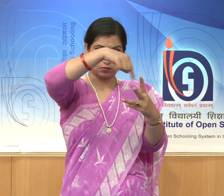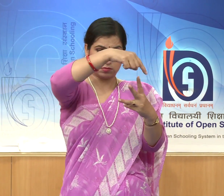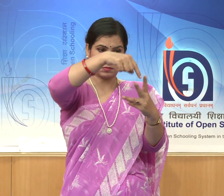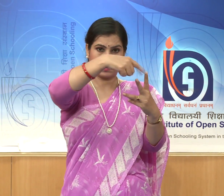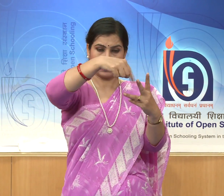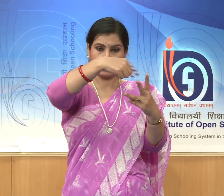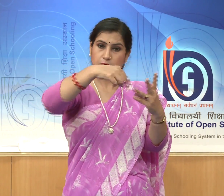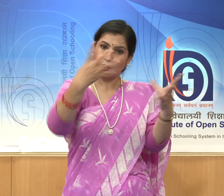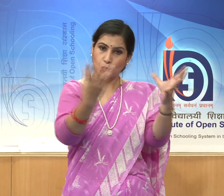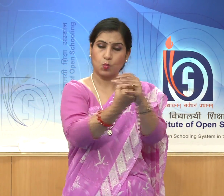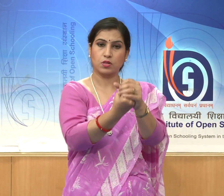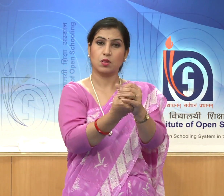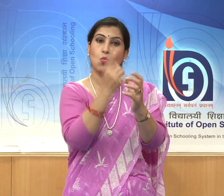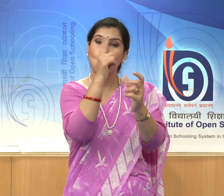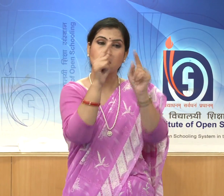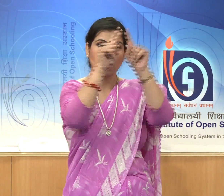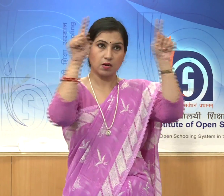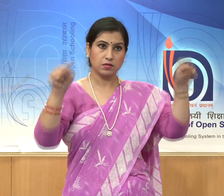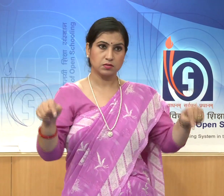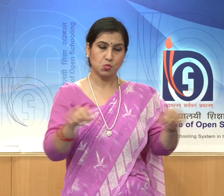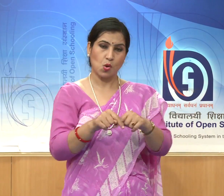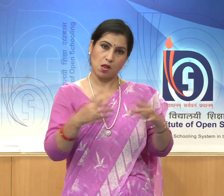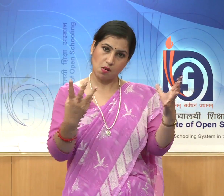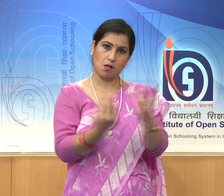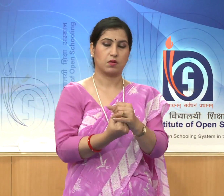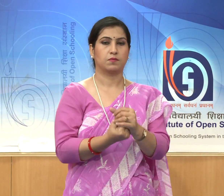within a square space.